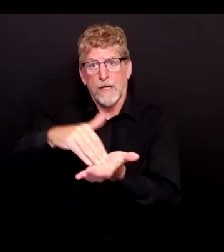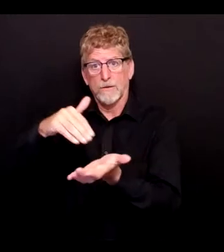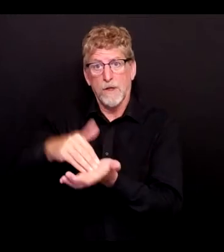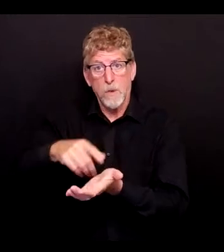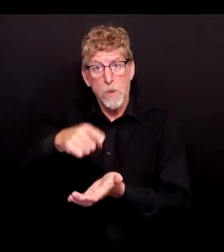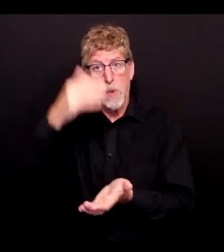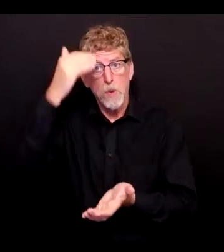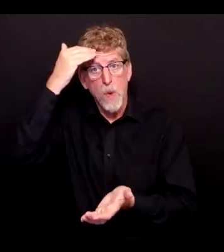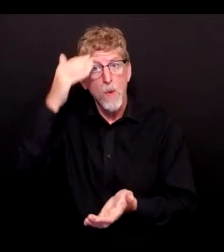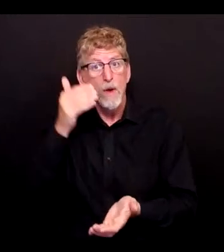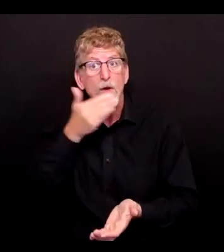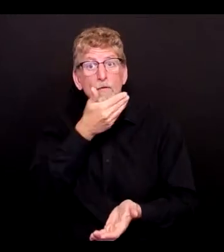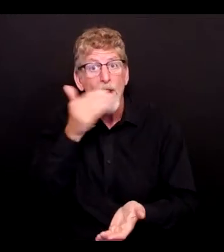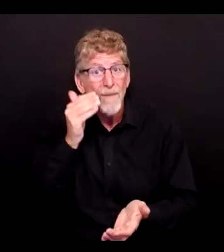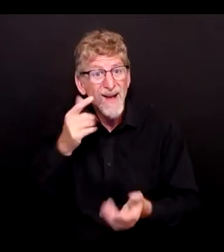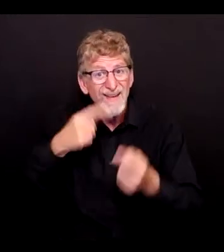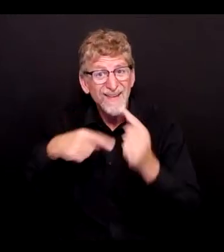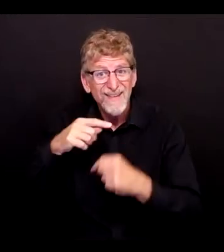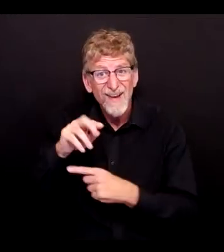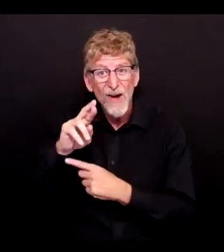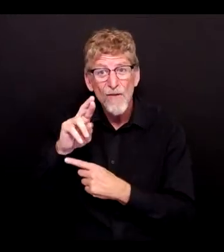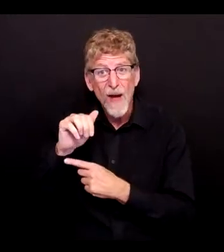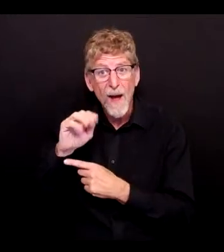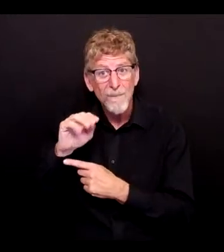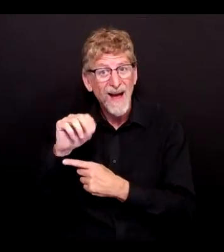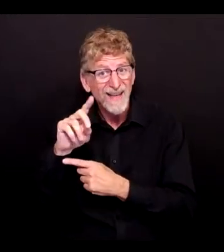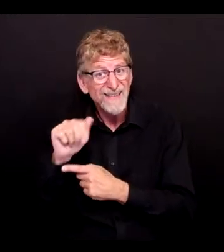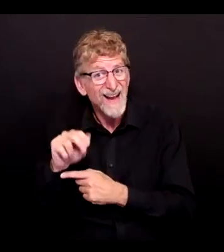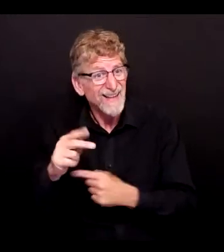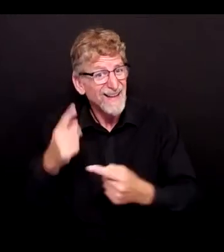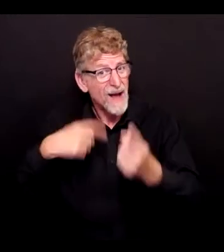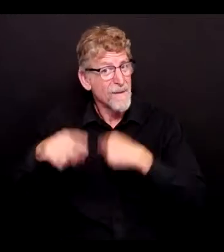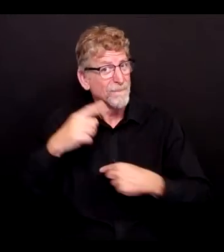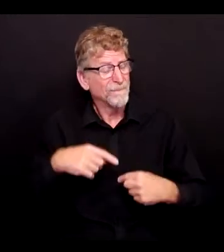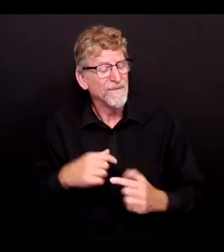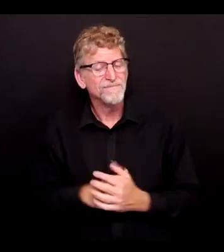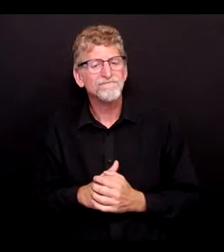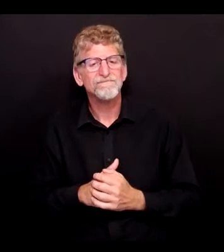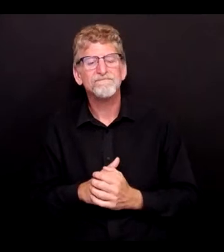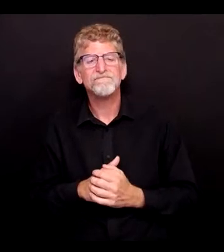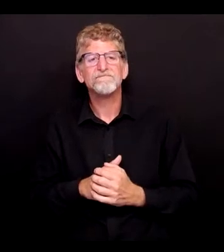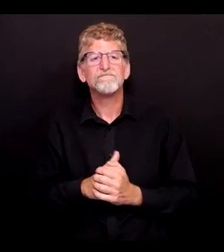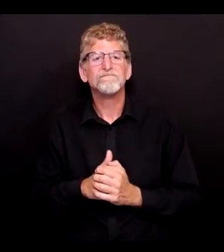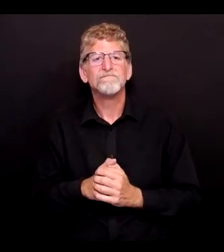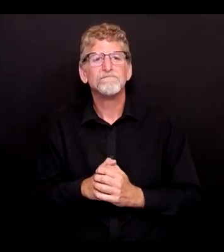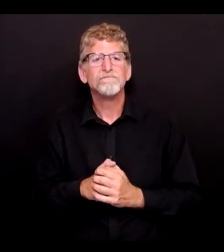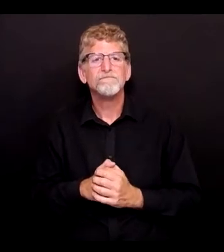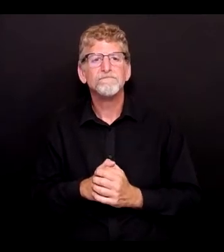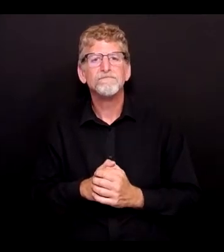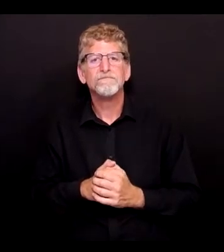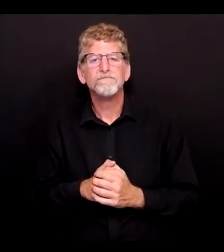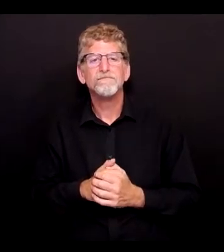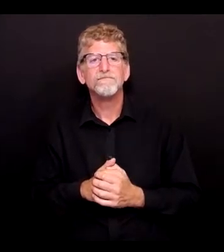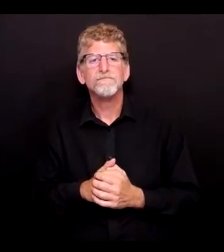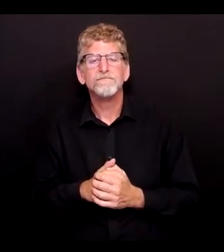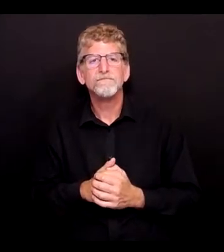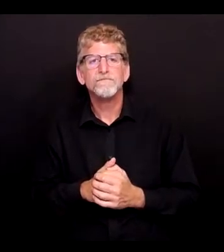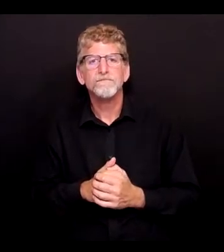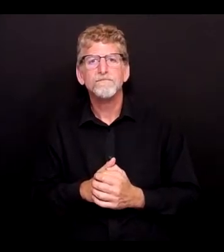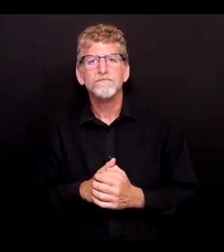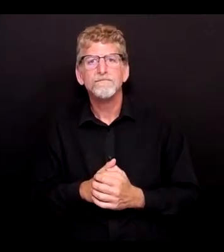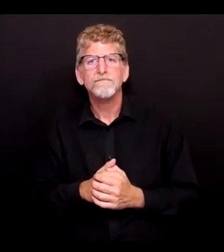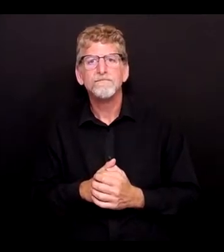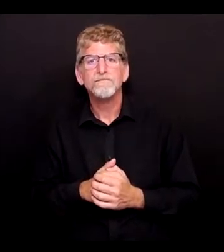imams of Islamic Association of North America, IANA, and other clerks have agreed that taking the